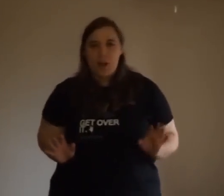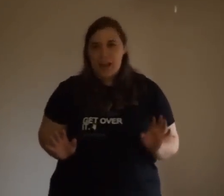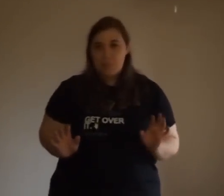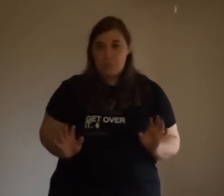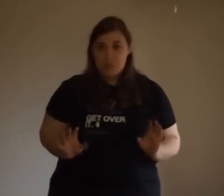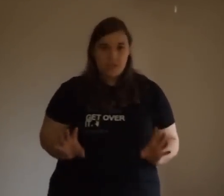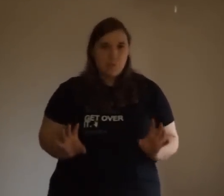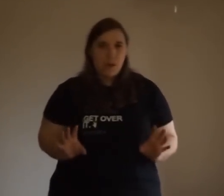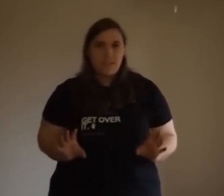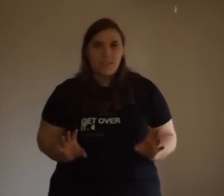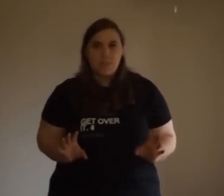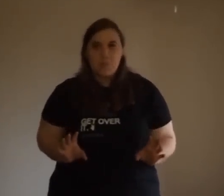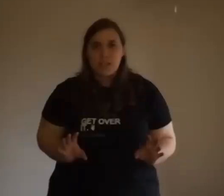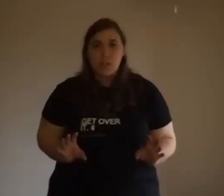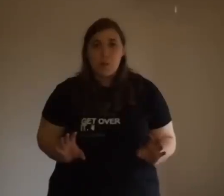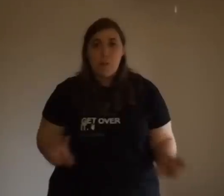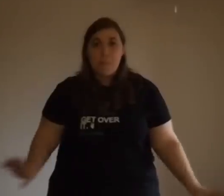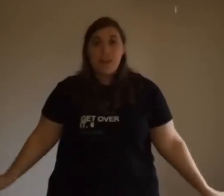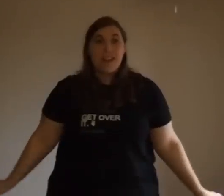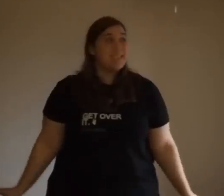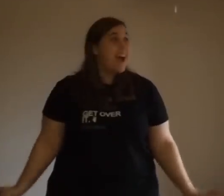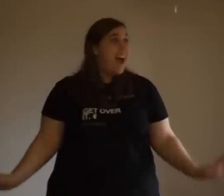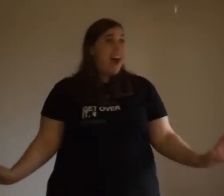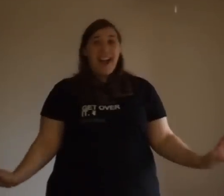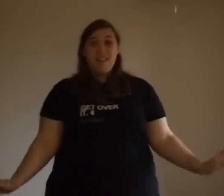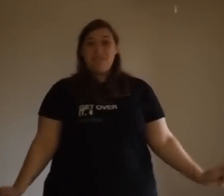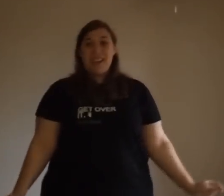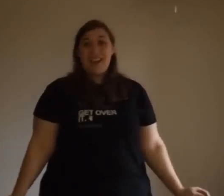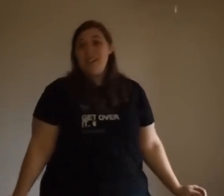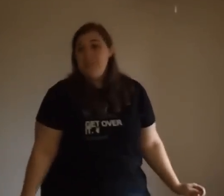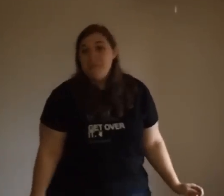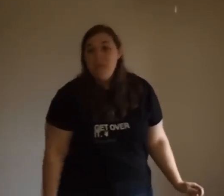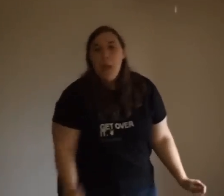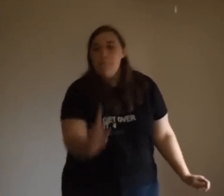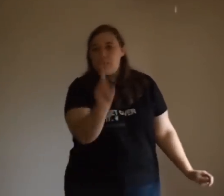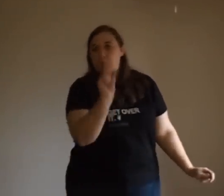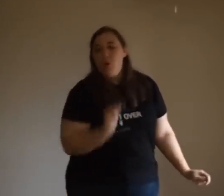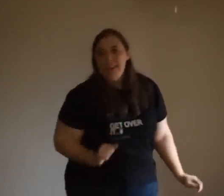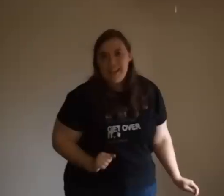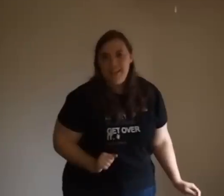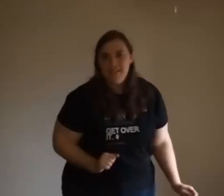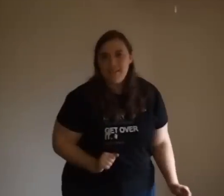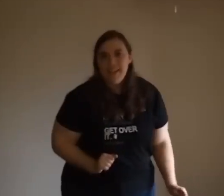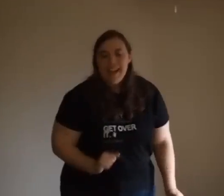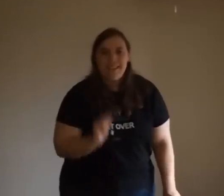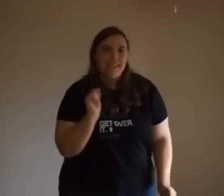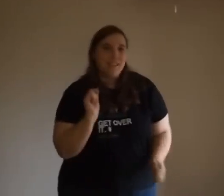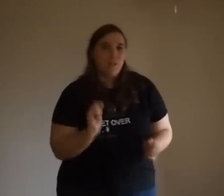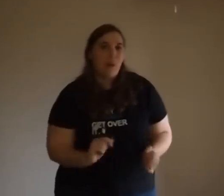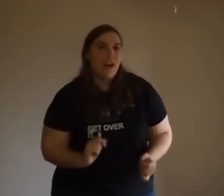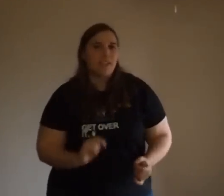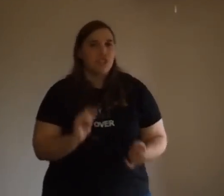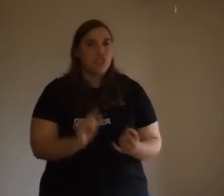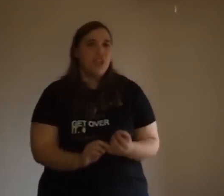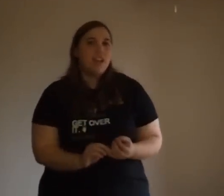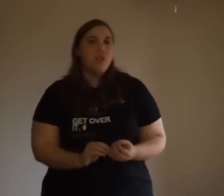behind prison bars at this particular moment? Because I don't think I do. But the point is that Spock's